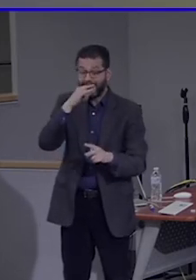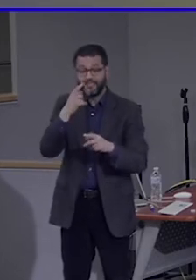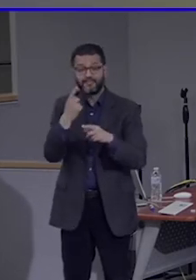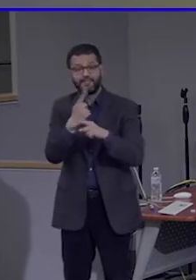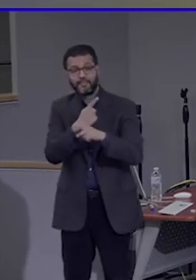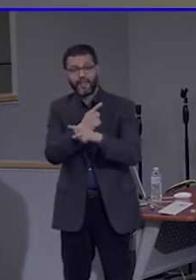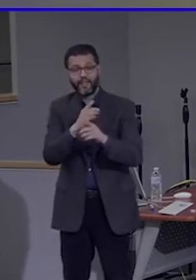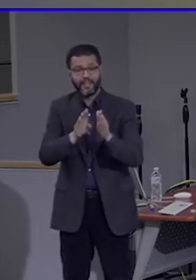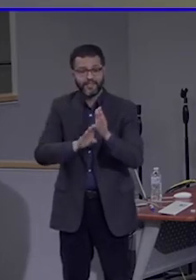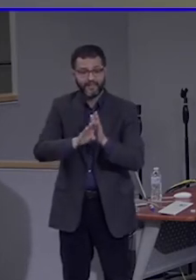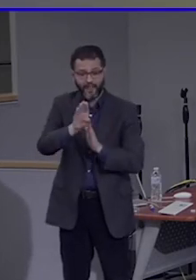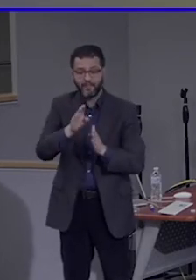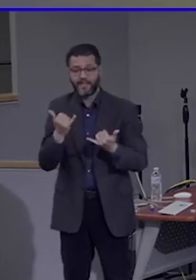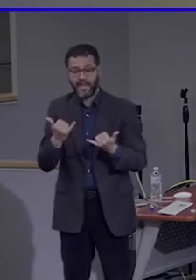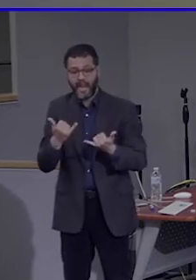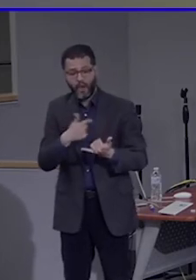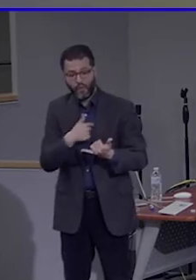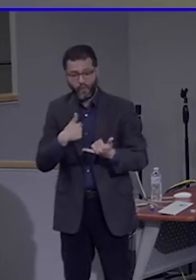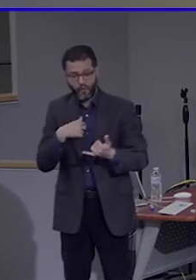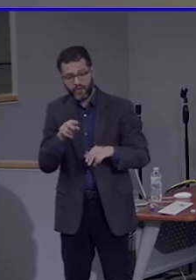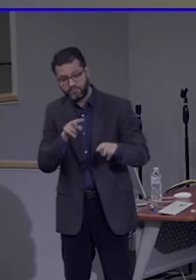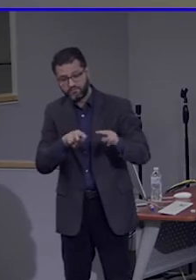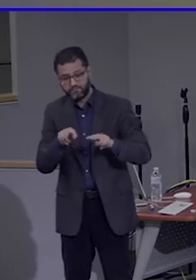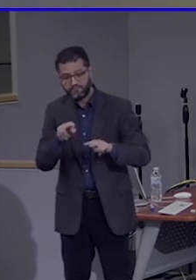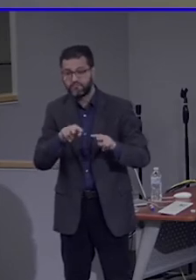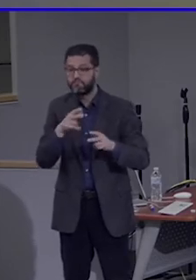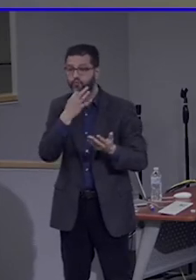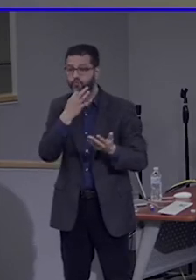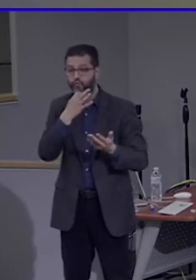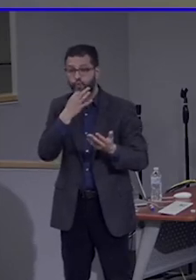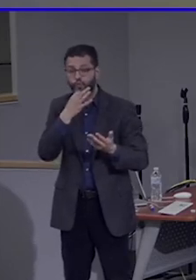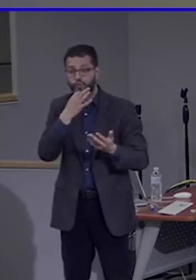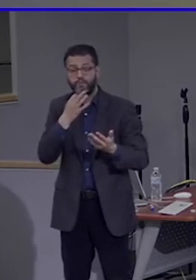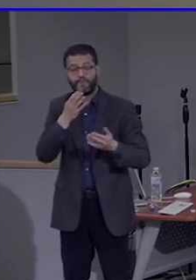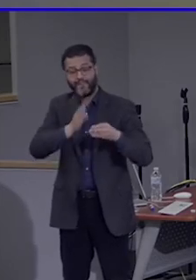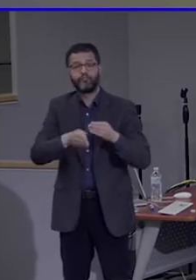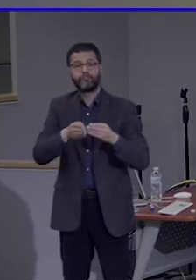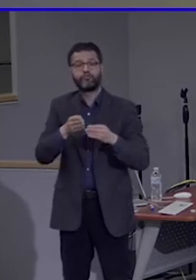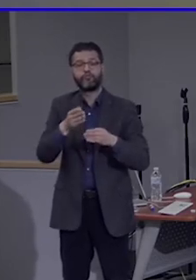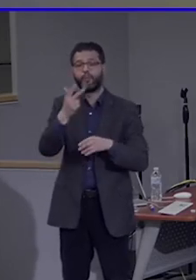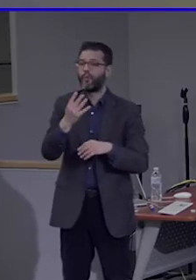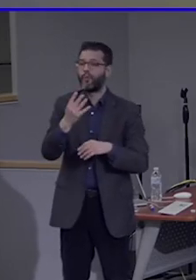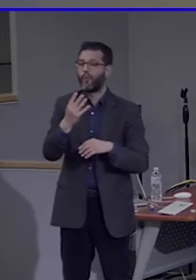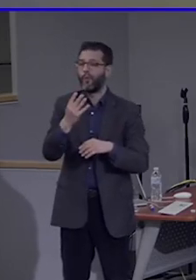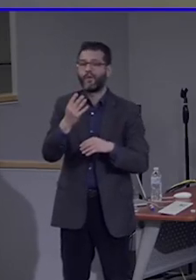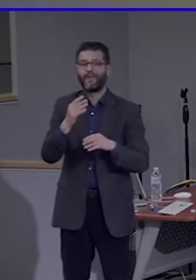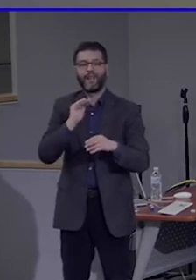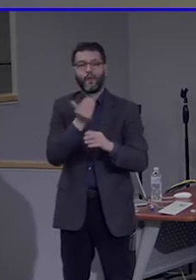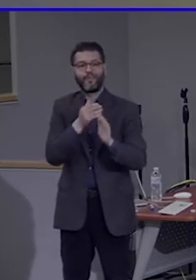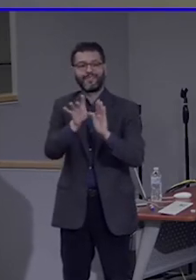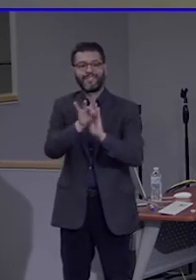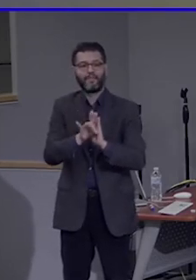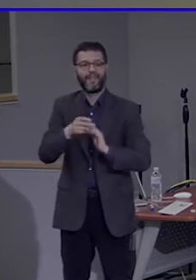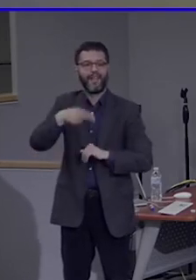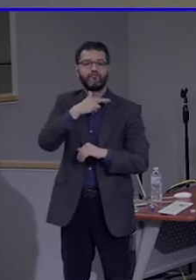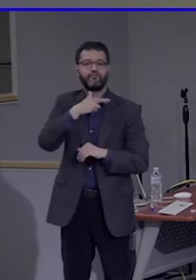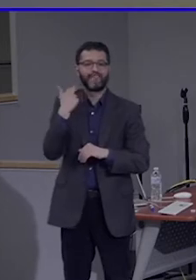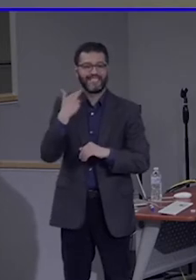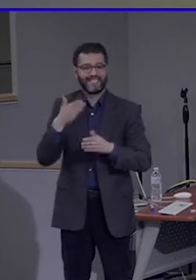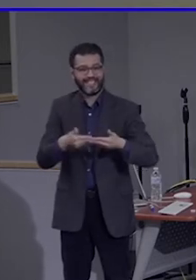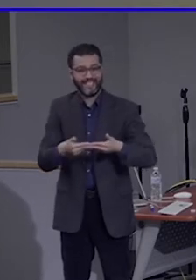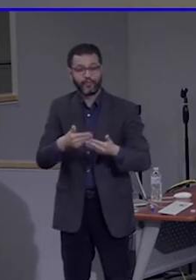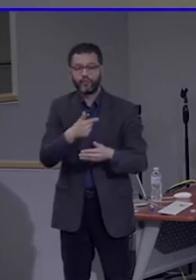now and we're now three-quarters of the way through a sample of kids who are at higher risk so you first have to see what you can do to a